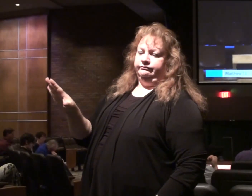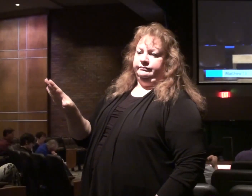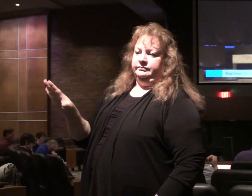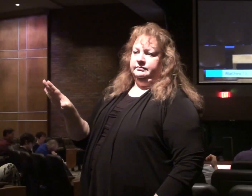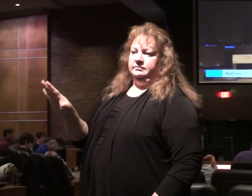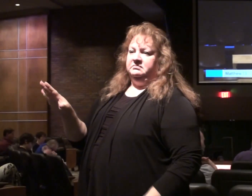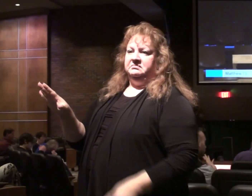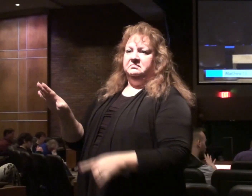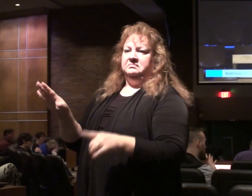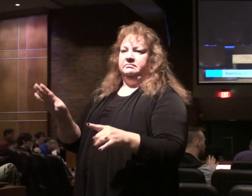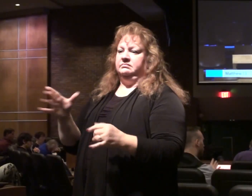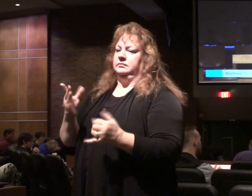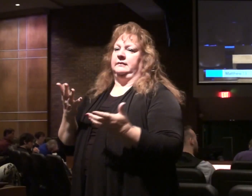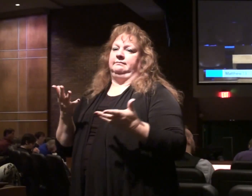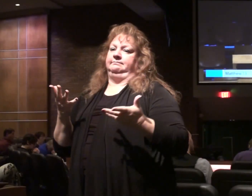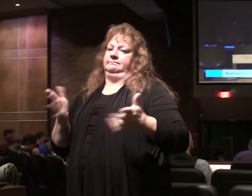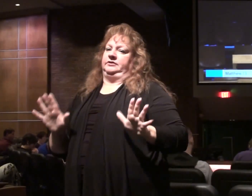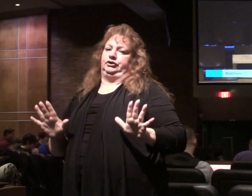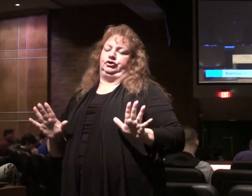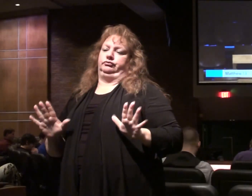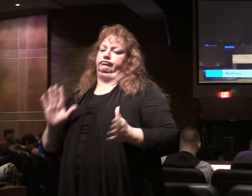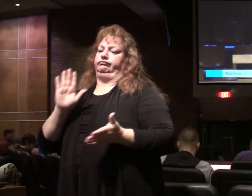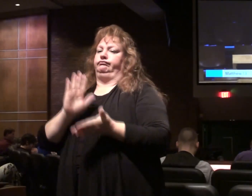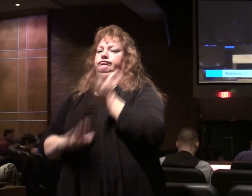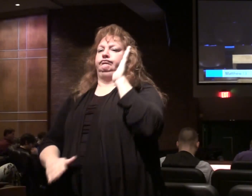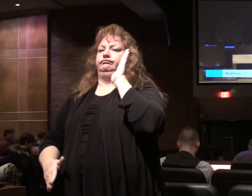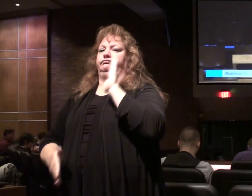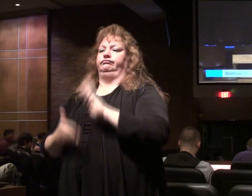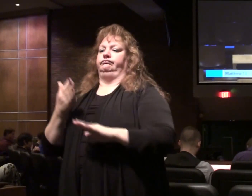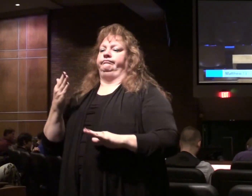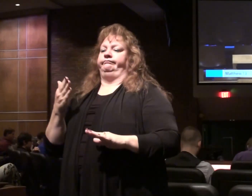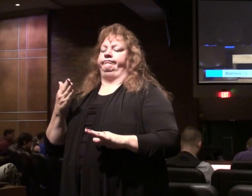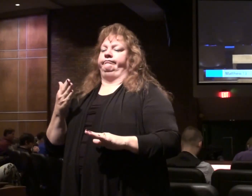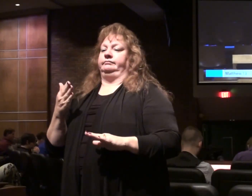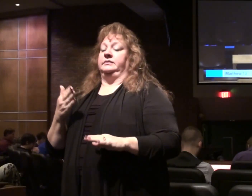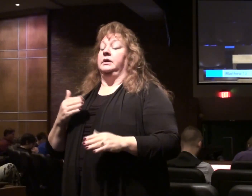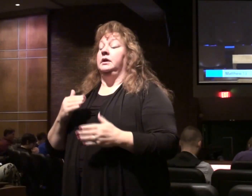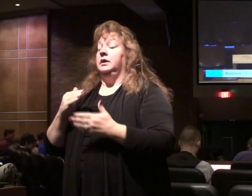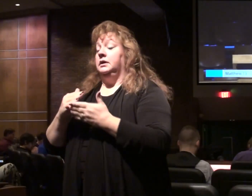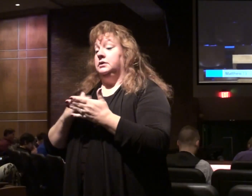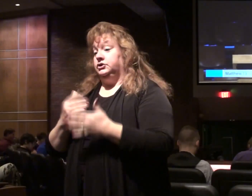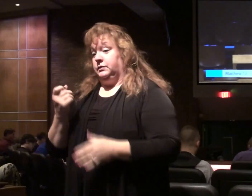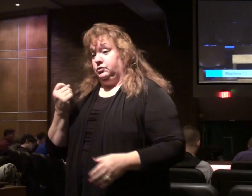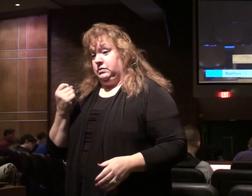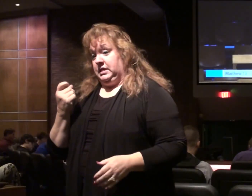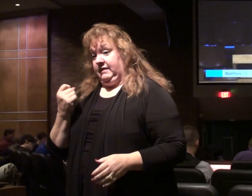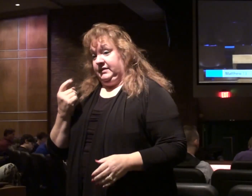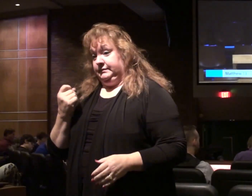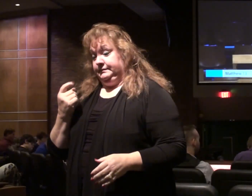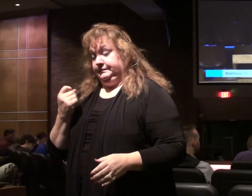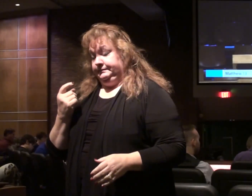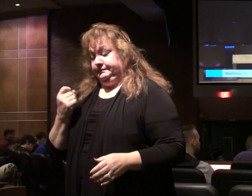is accepted as final. There is no going back. In chapter 11 of Matthew,